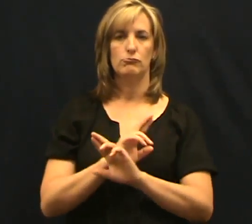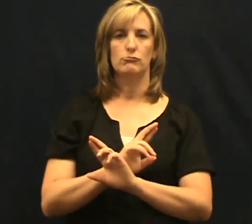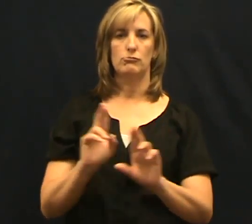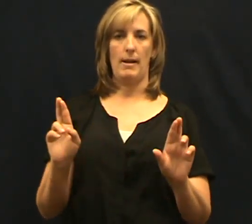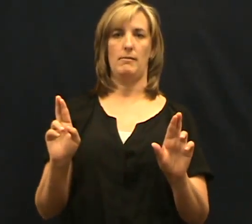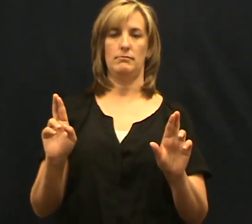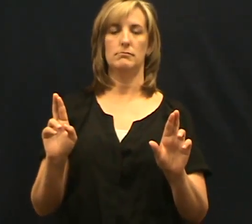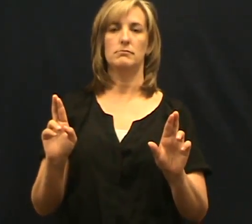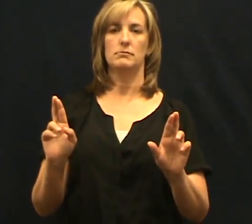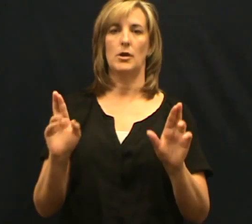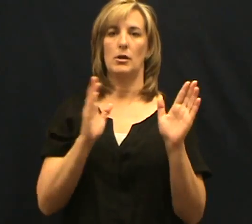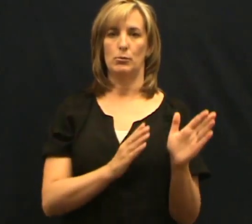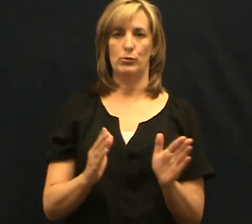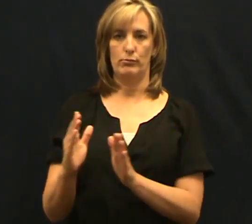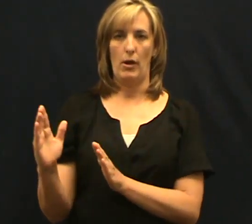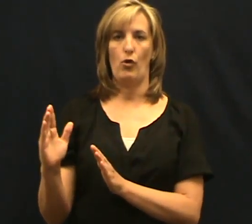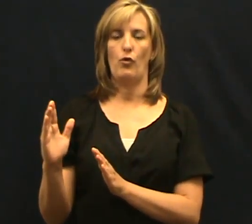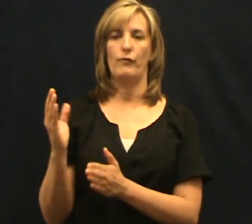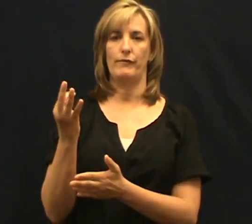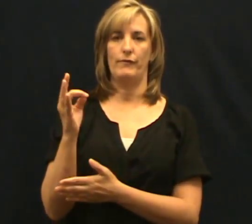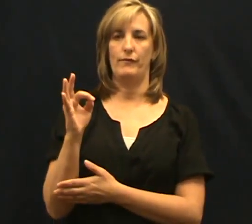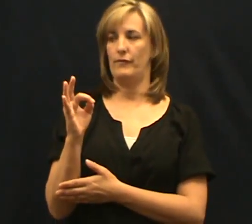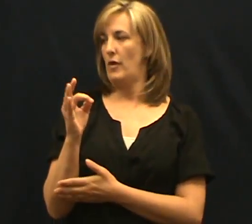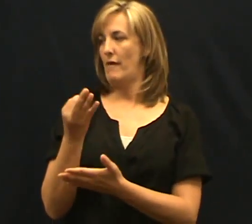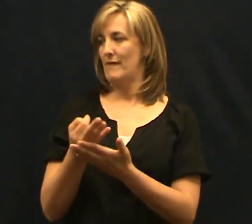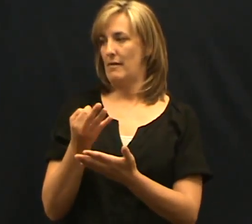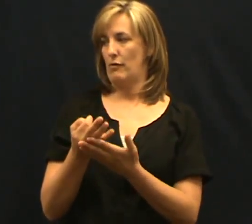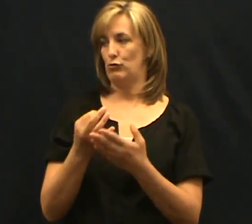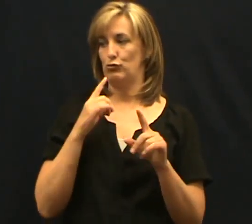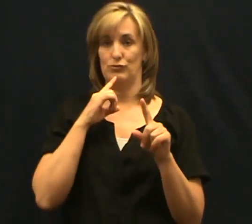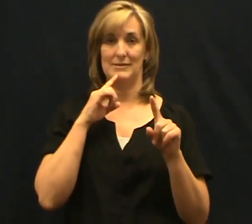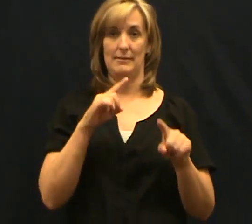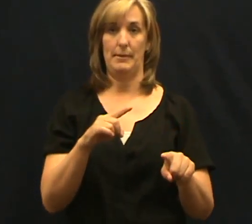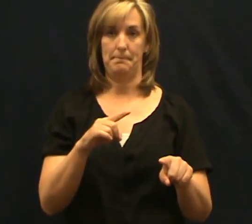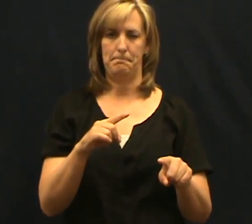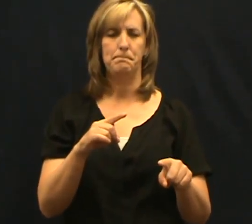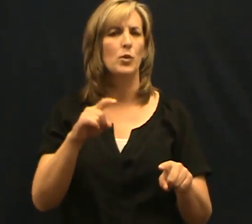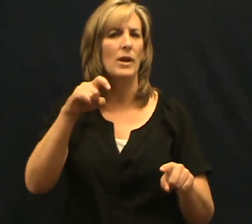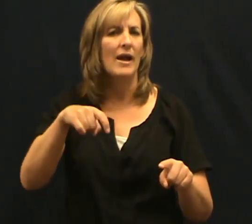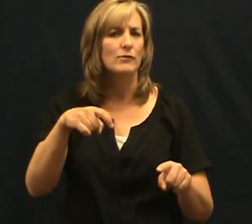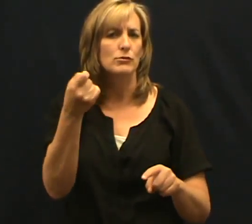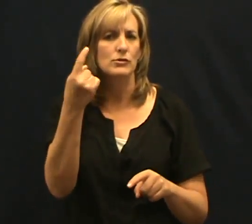we have to understand which of these accounts go on which financial statement, and that's learning objective.